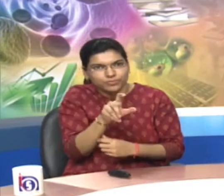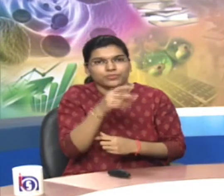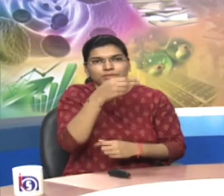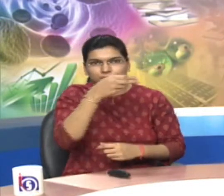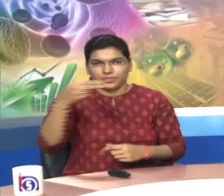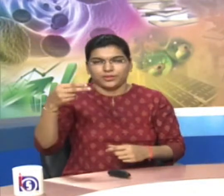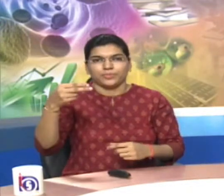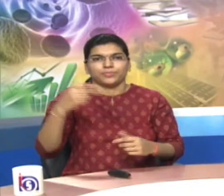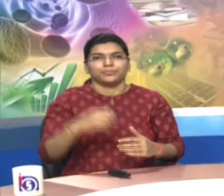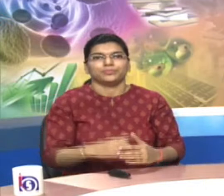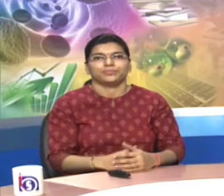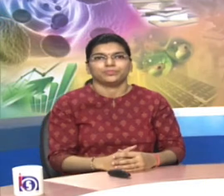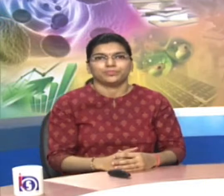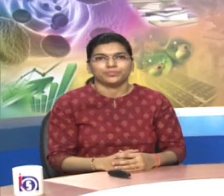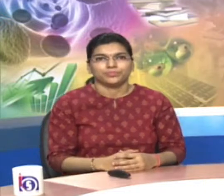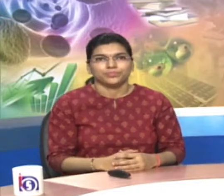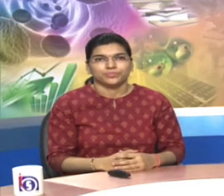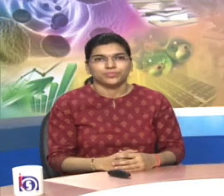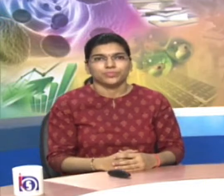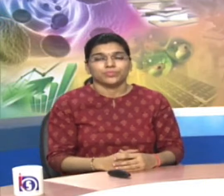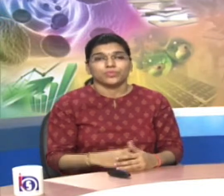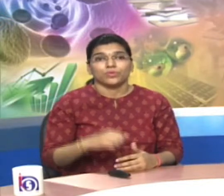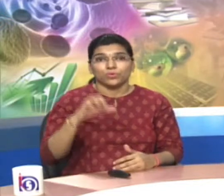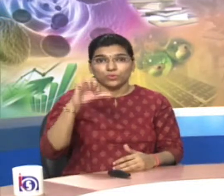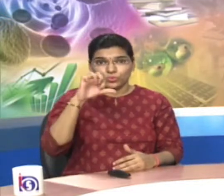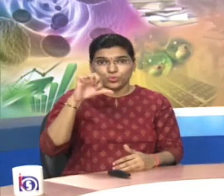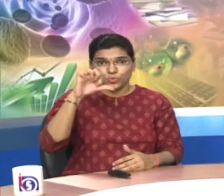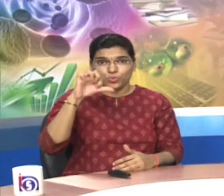When you hold a mouse and do this activity, that is click.